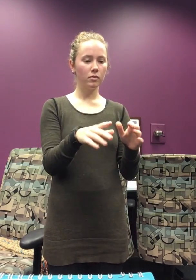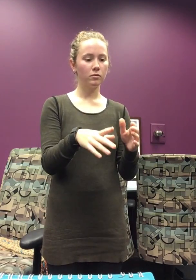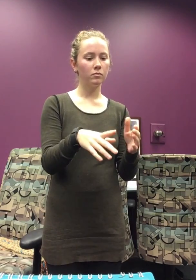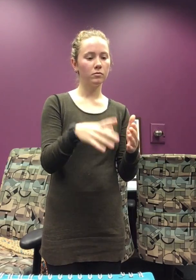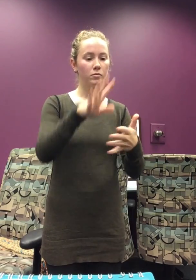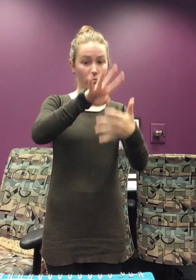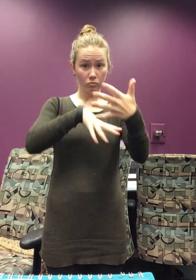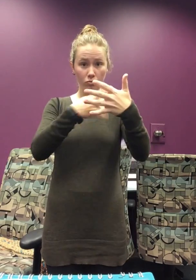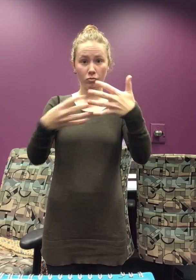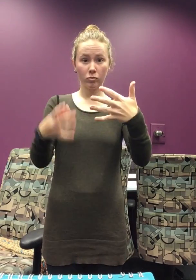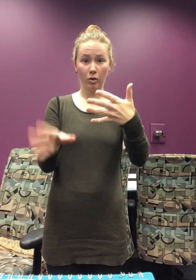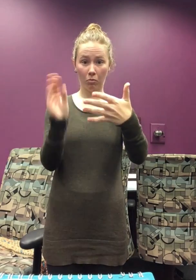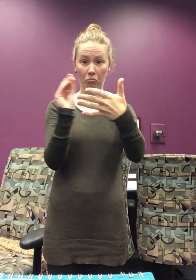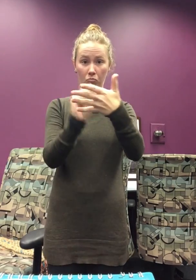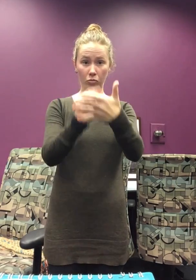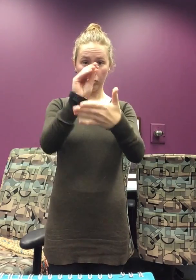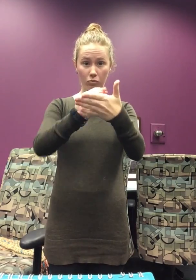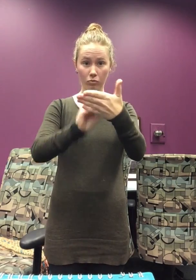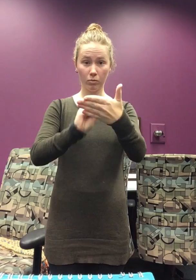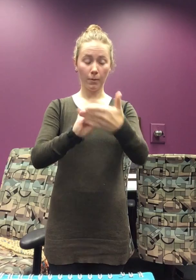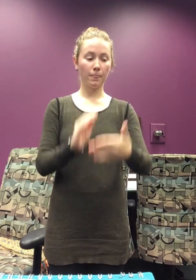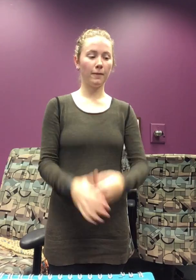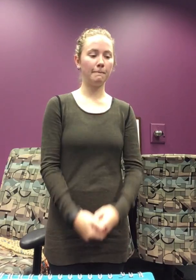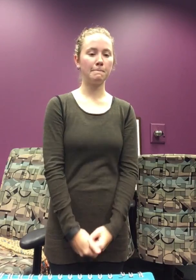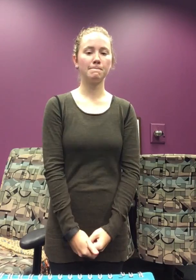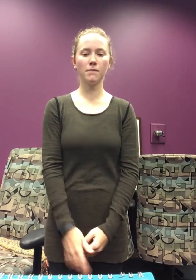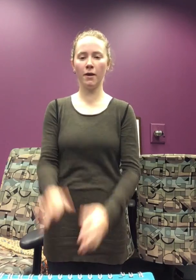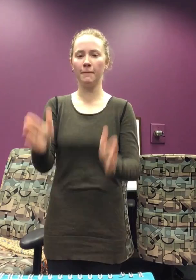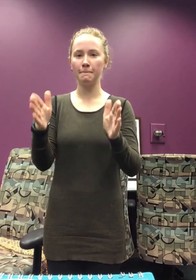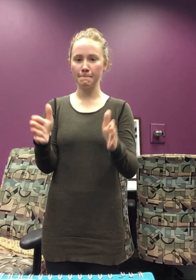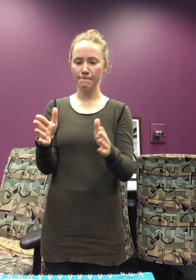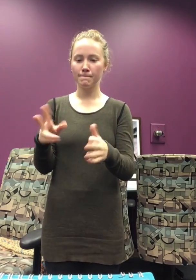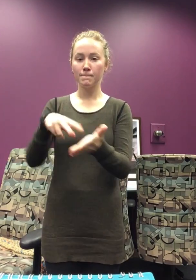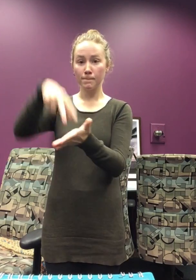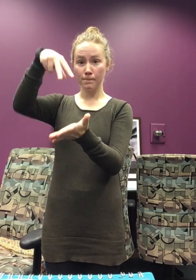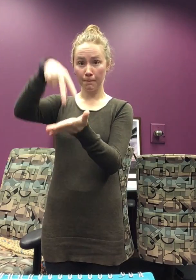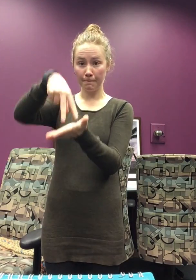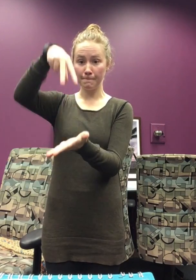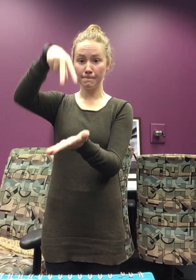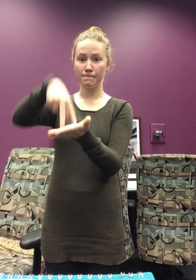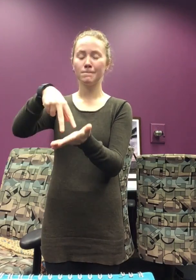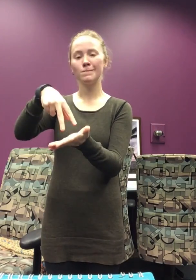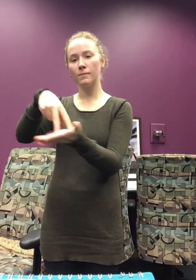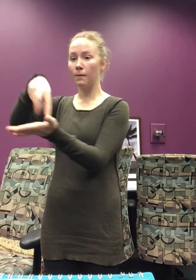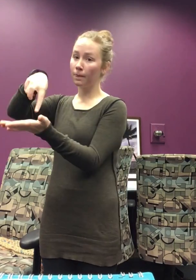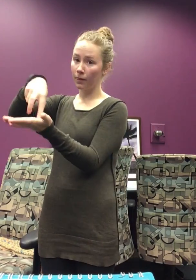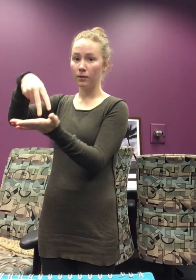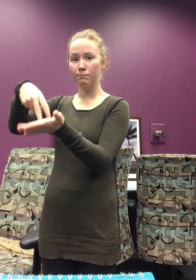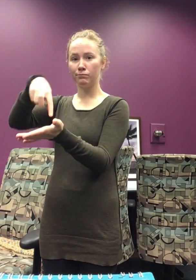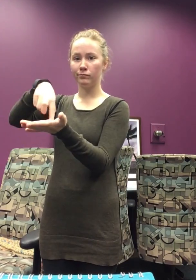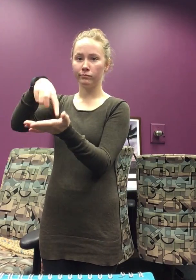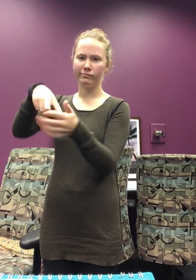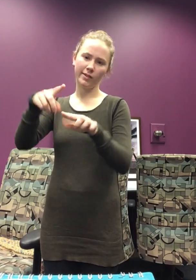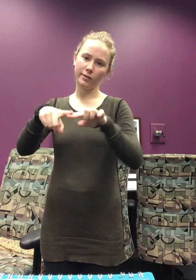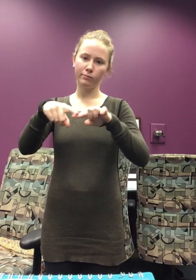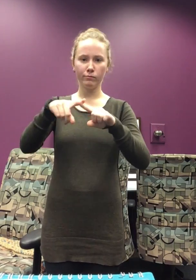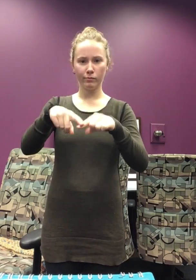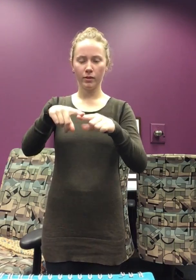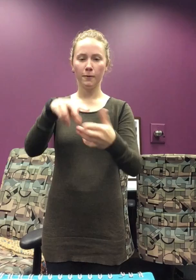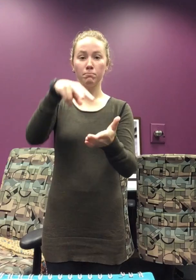chart. Second will be just jumping or marching for 1 minute. Let's march for our second one.